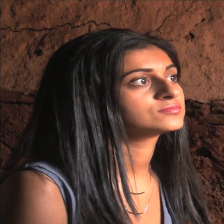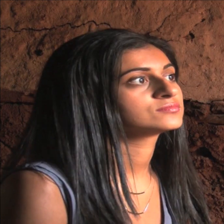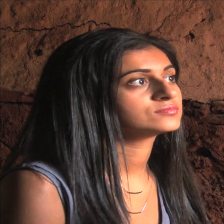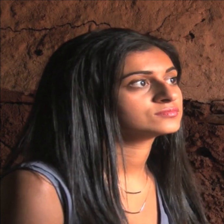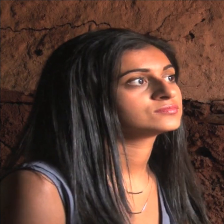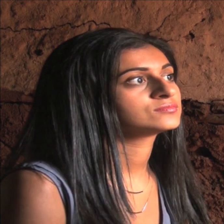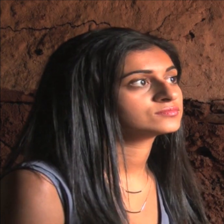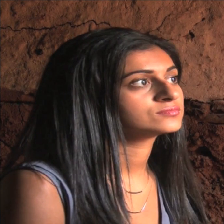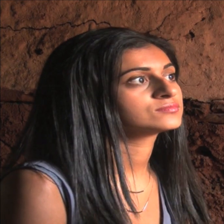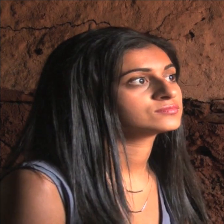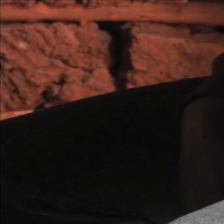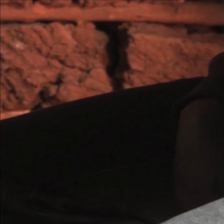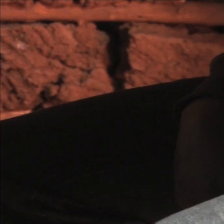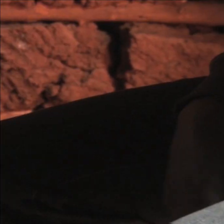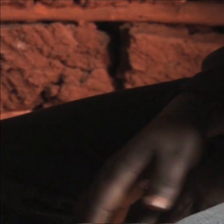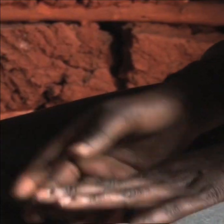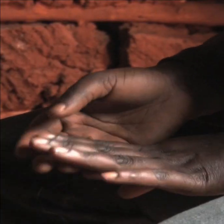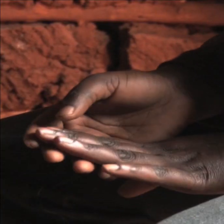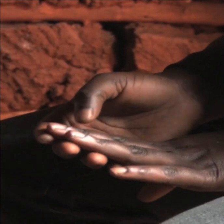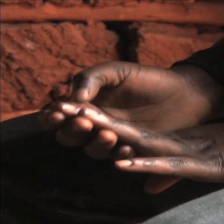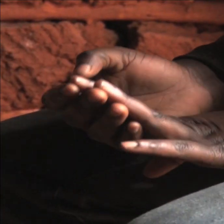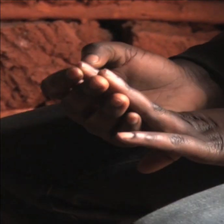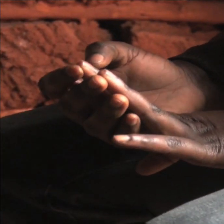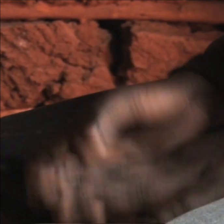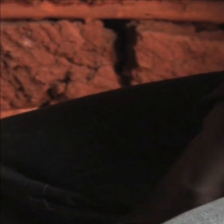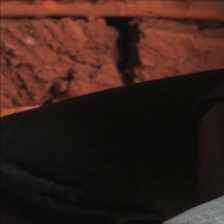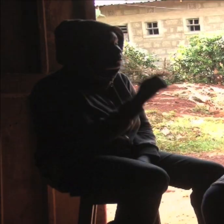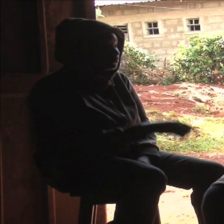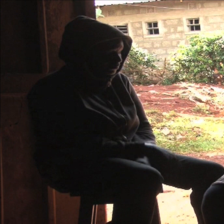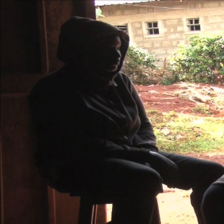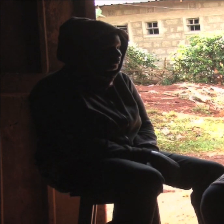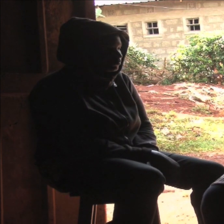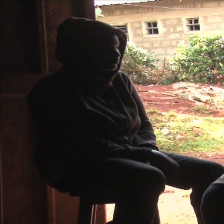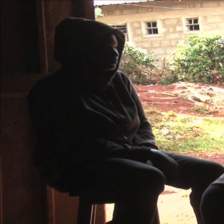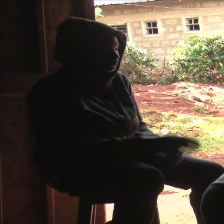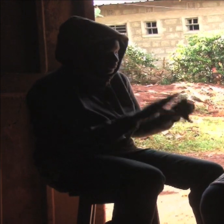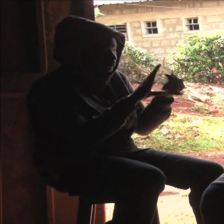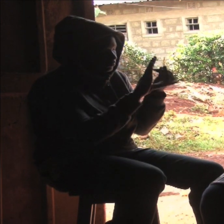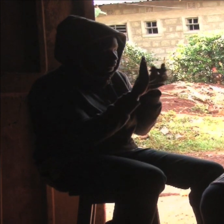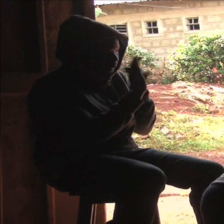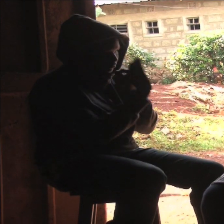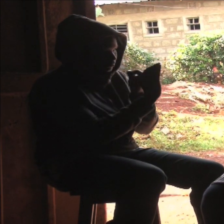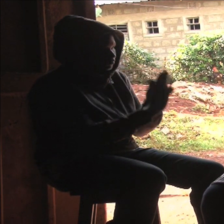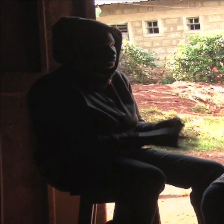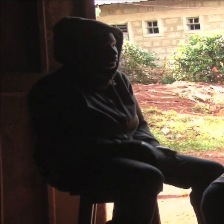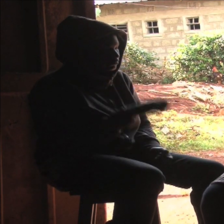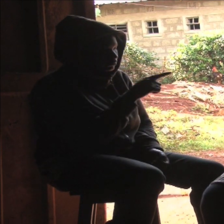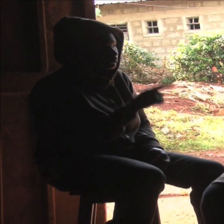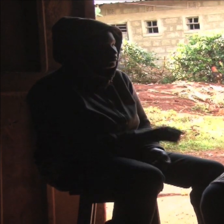Mercy's mother not to appear in court, which is why he was released by police. For Mercy, this means continuing to see her rapist on a daily basis.